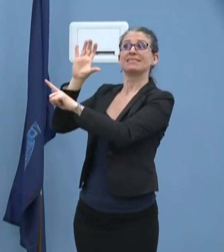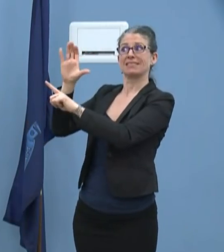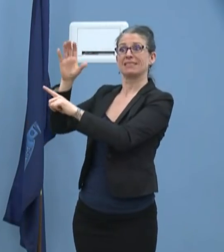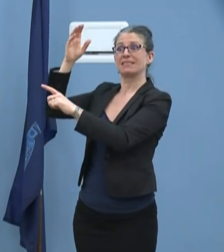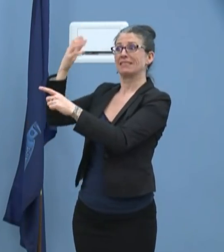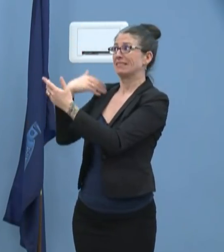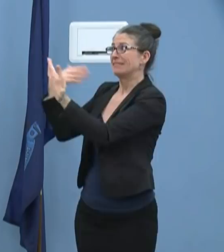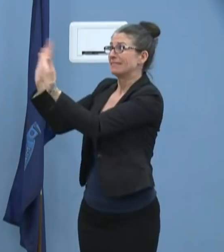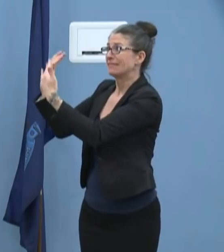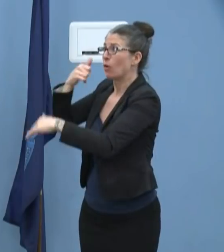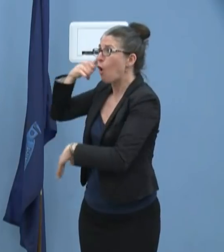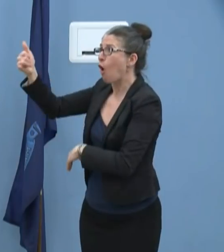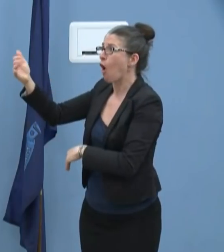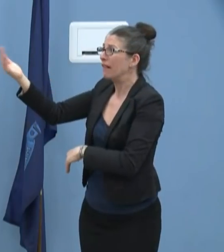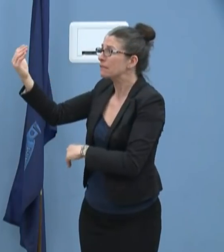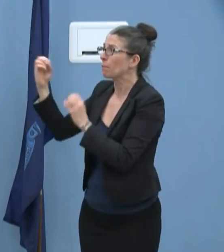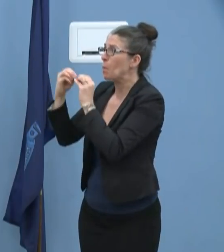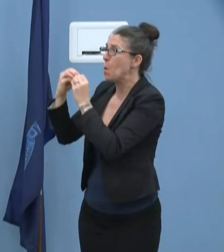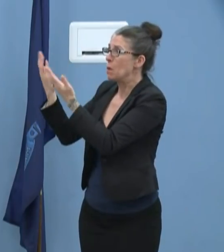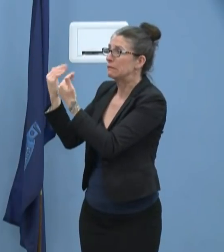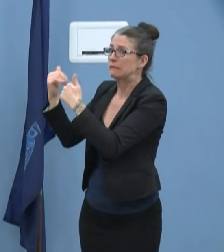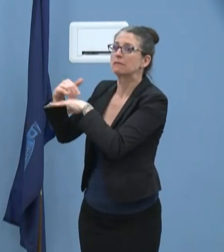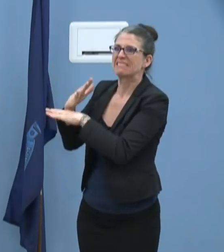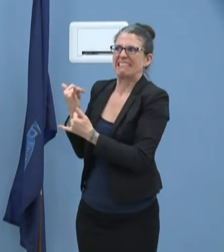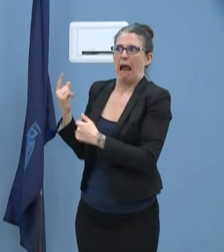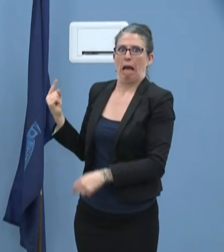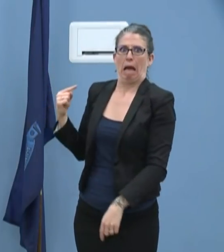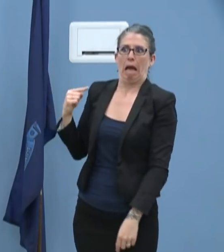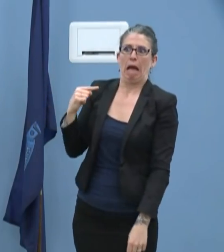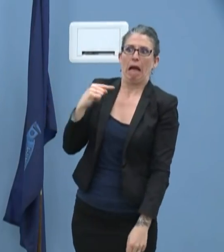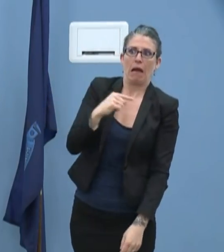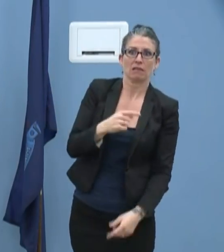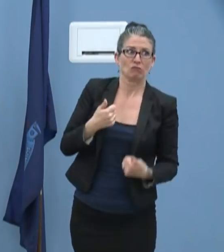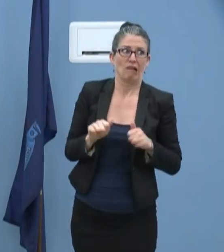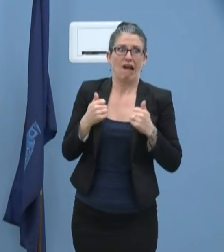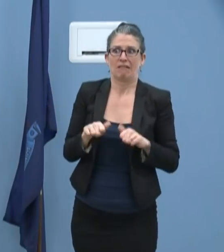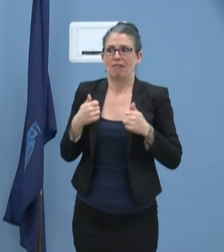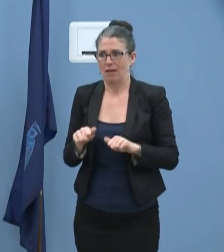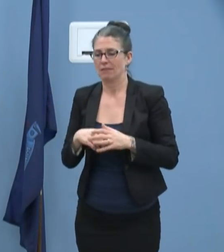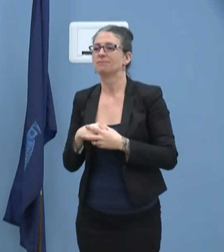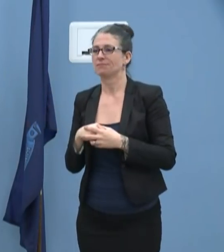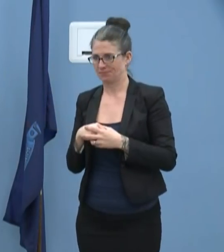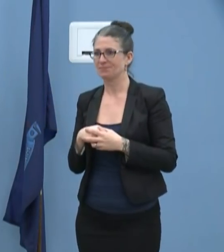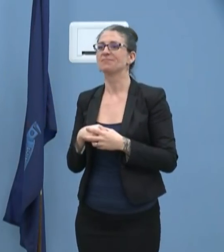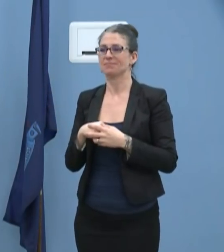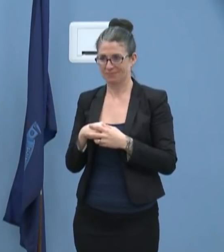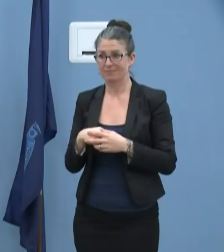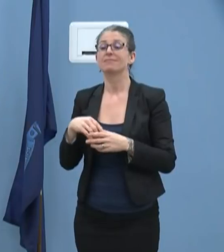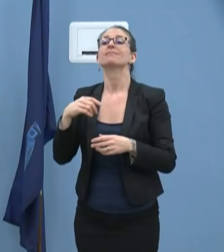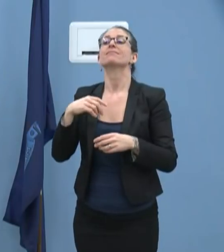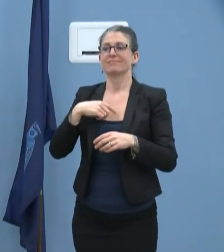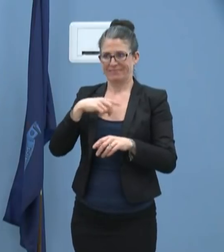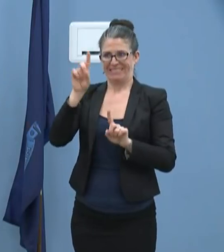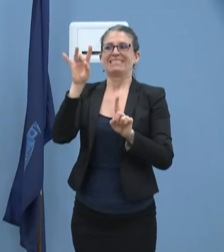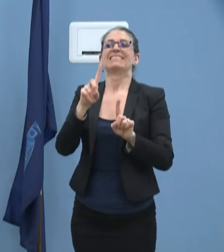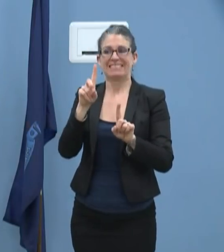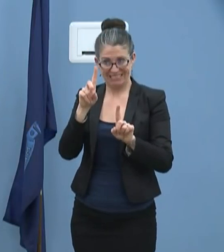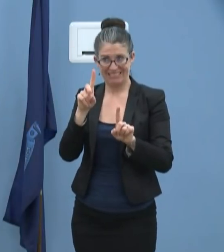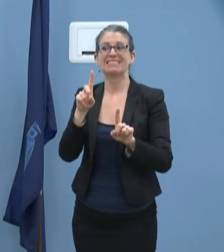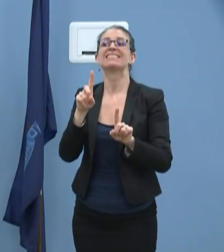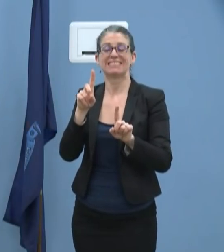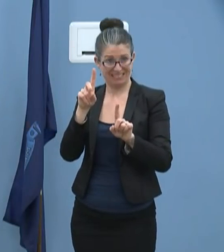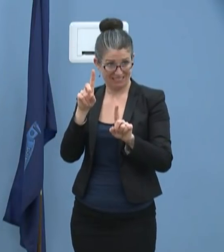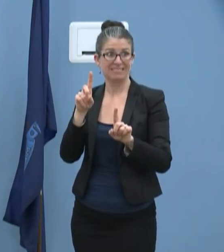supplies that we've got. The first is that we, early on, requested a distribution from the Strategic National